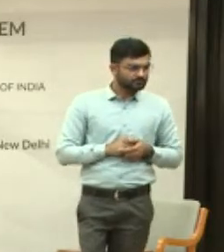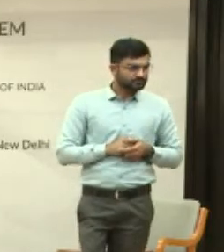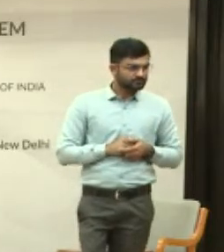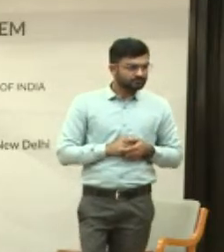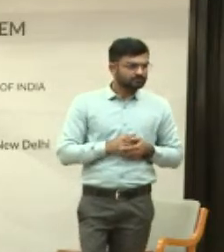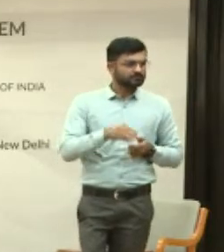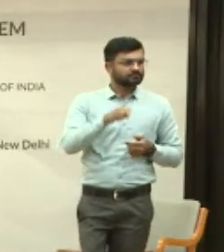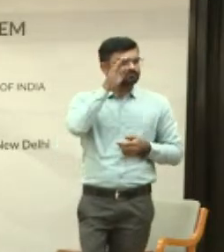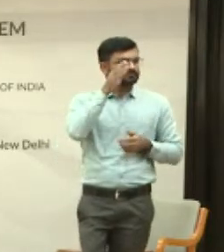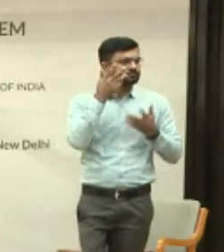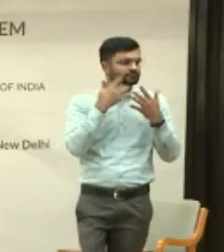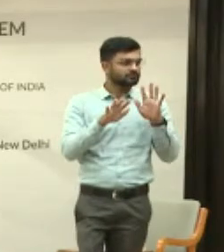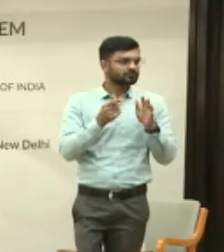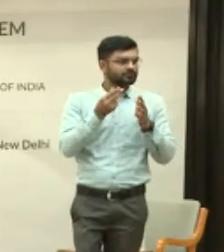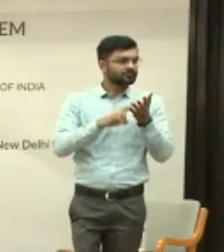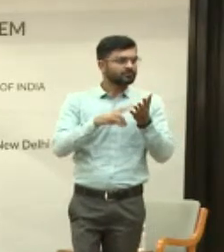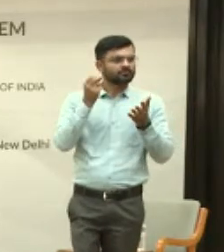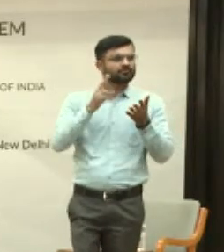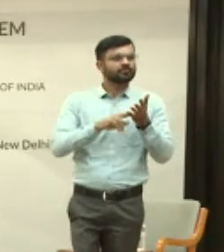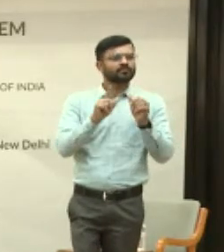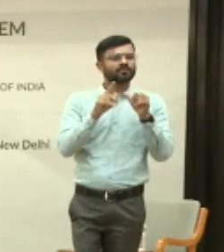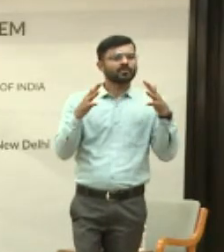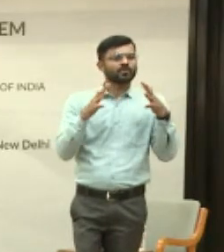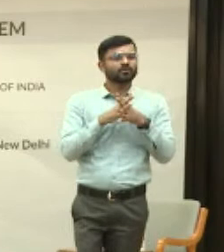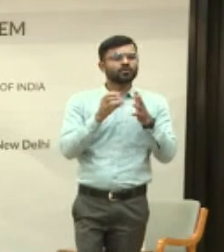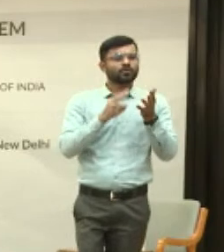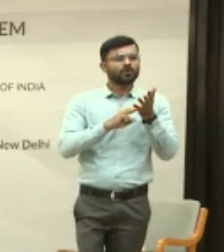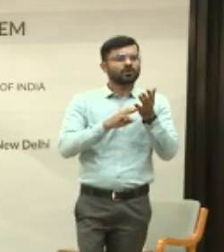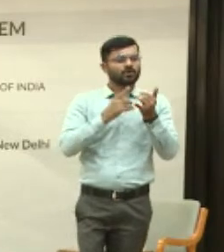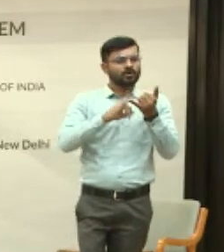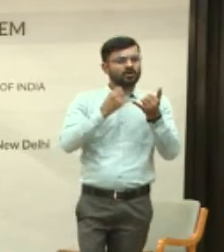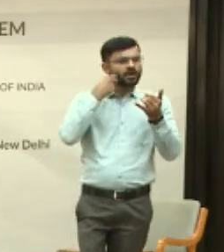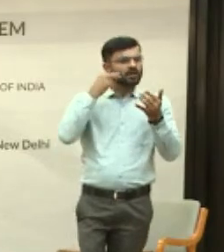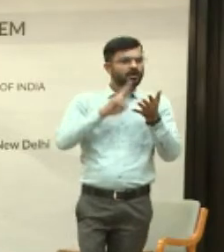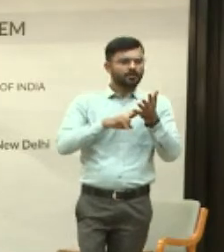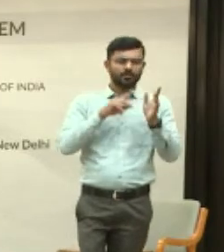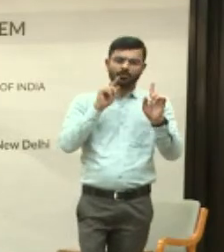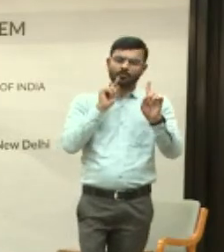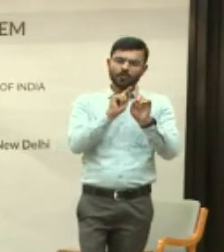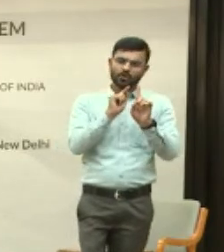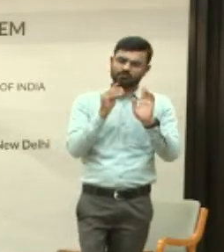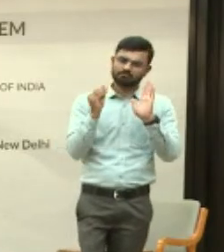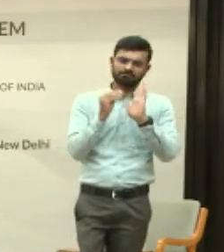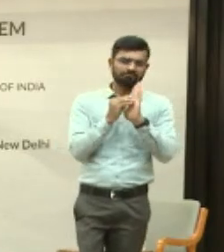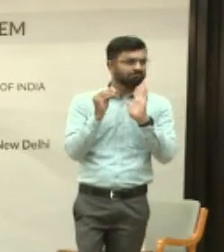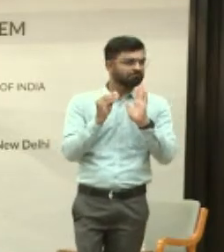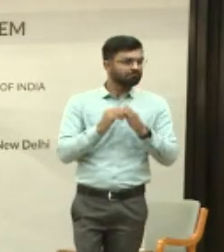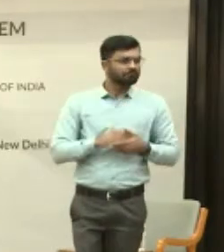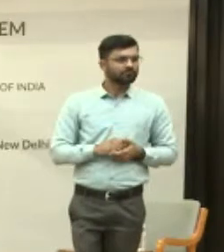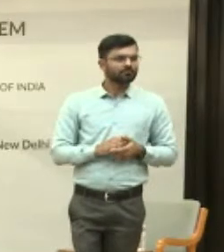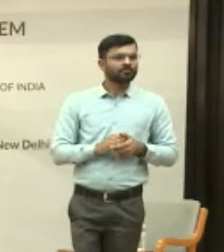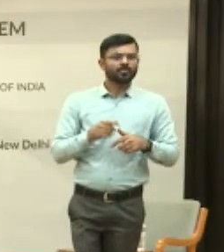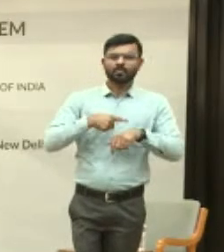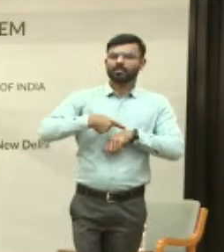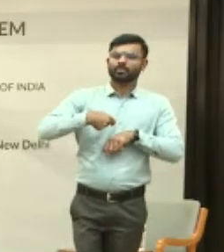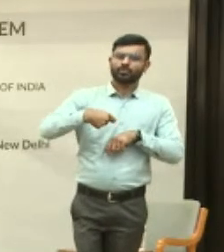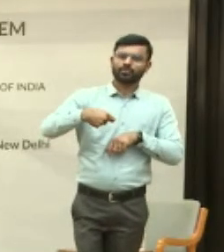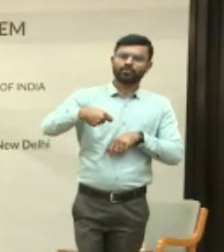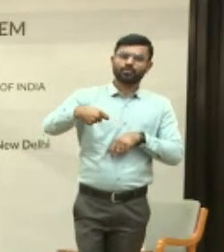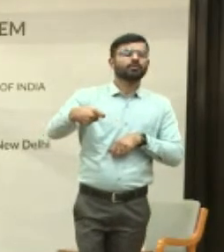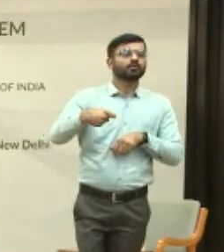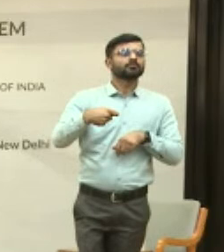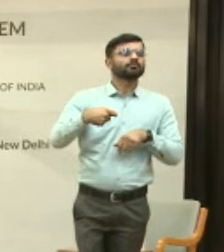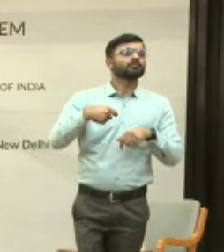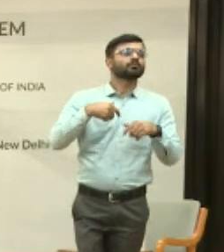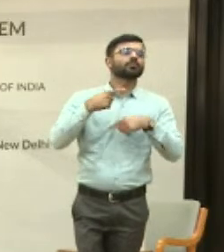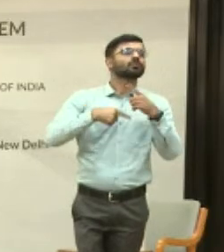you heard about the Union Law Commission. Valid point. It's long past its glory